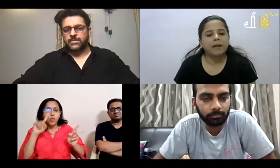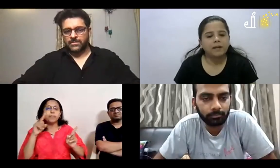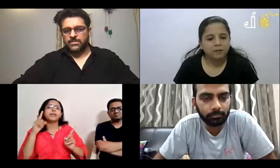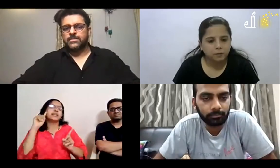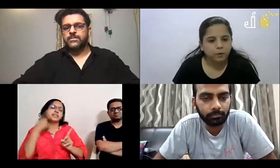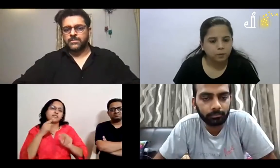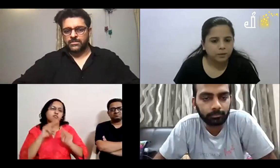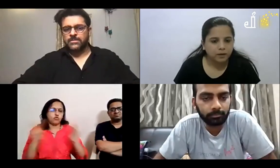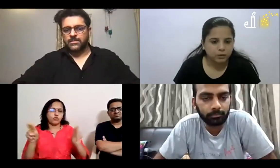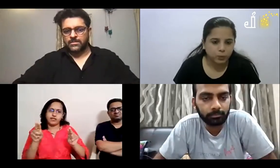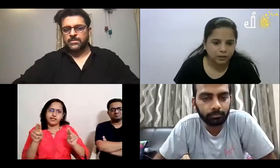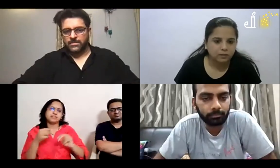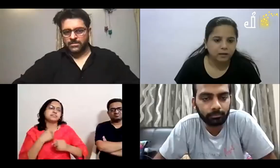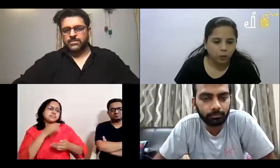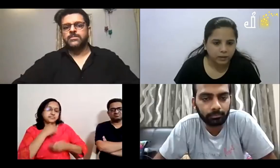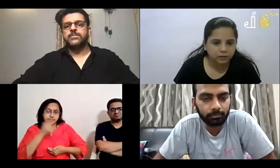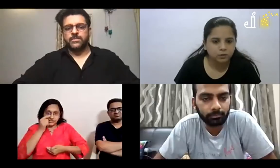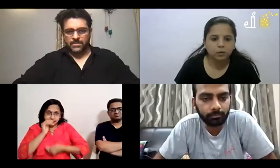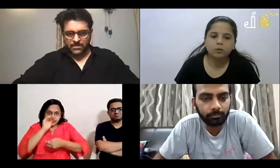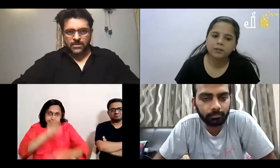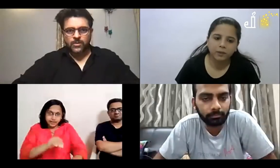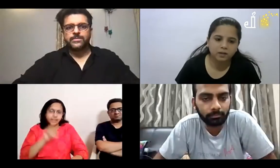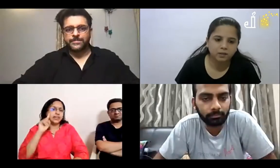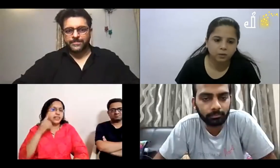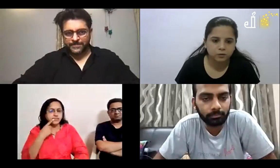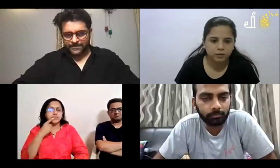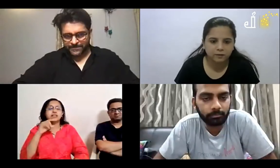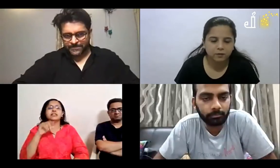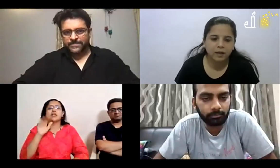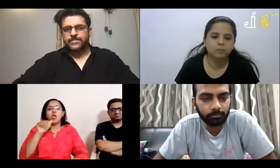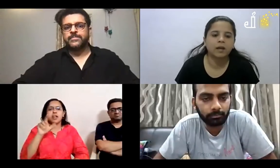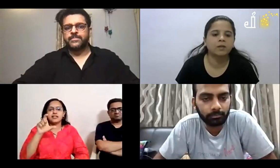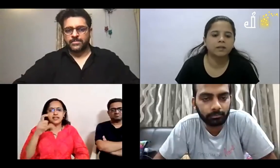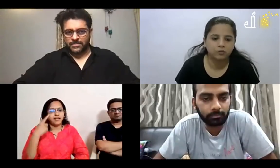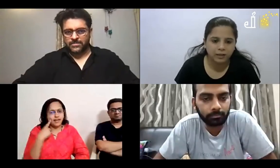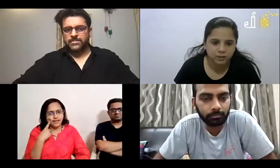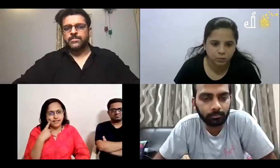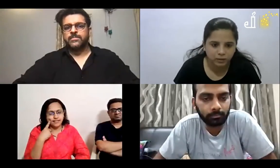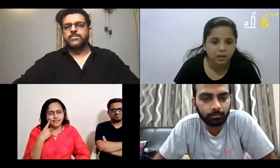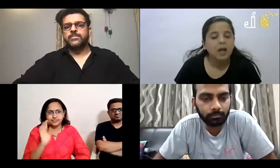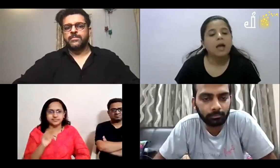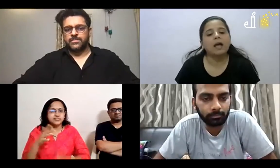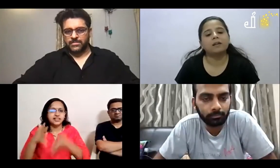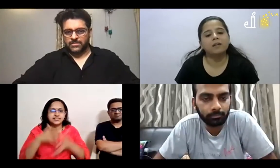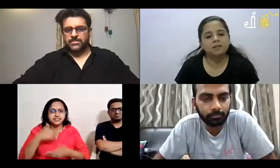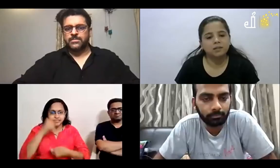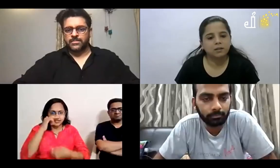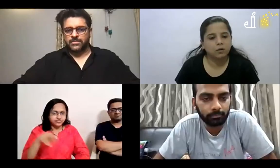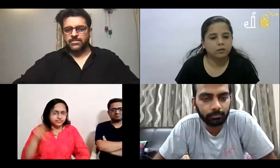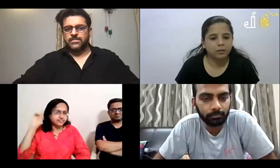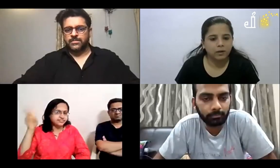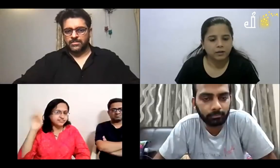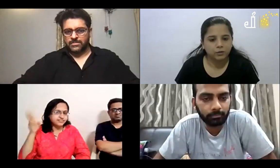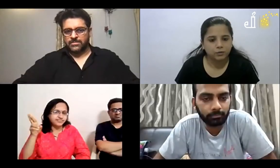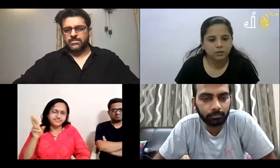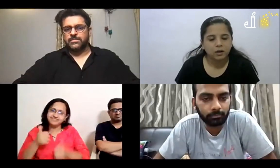They might have some problem as well while walking. So his parents are also deaf. I am having a deaf child as well, and he's a